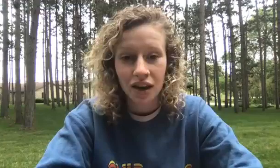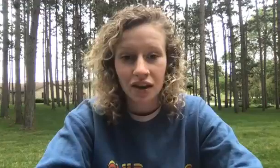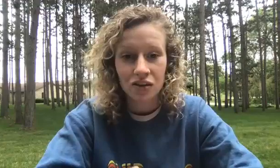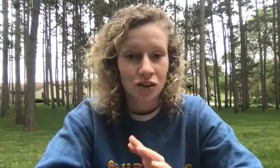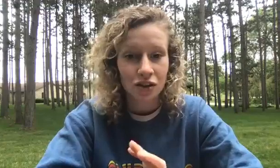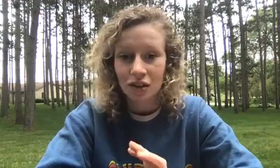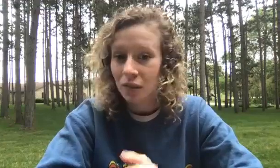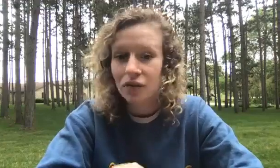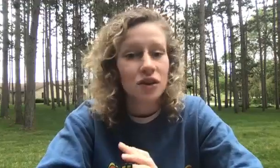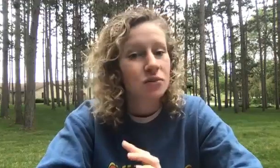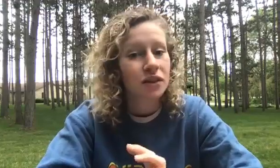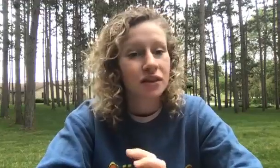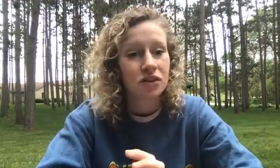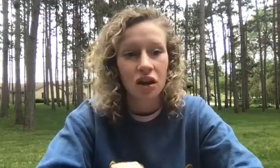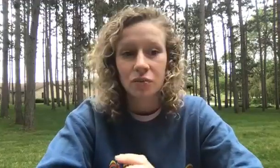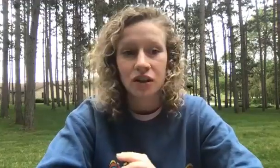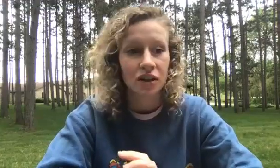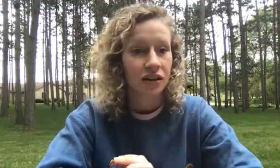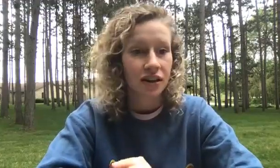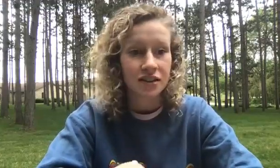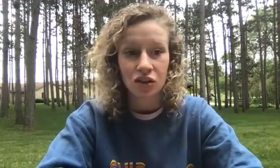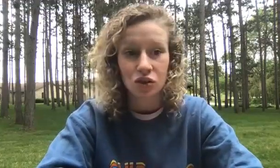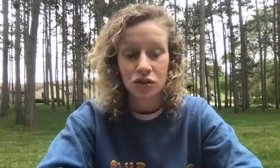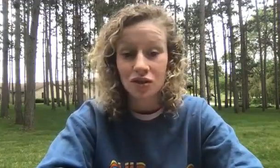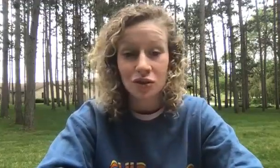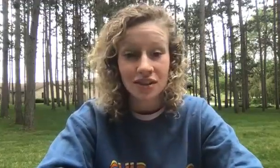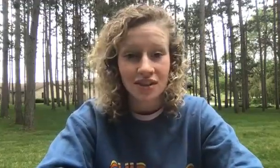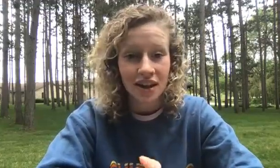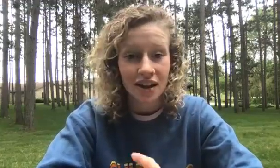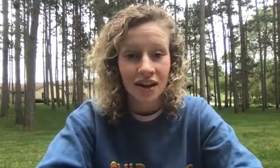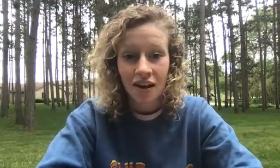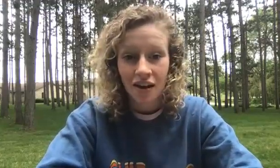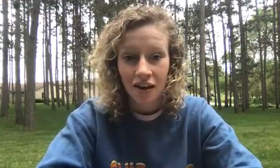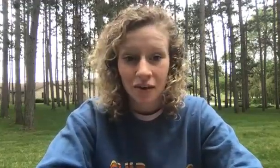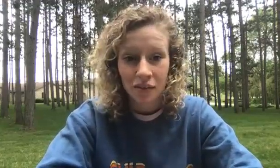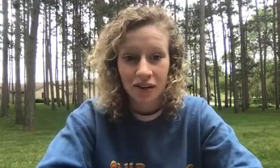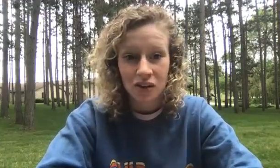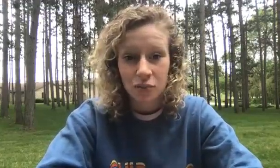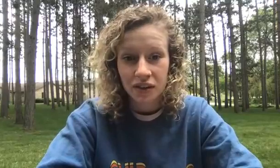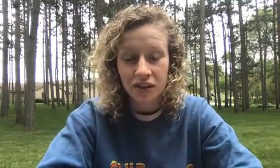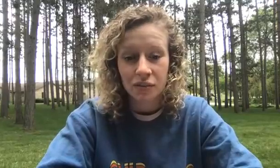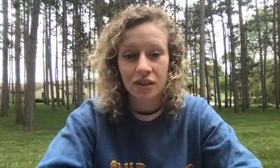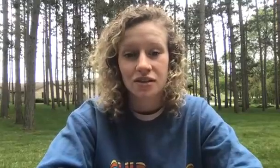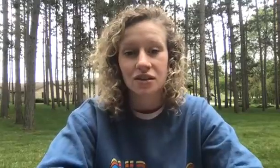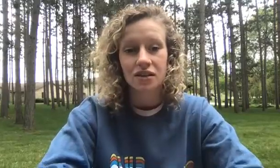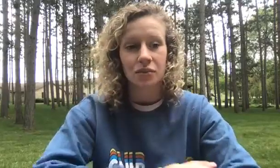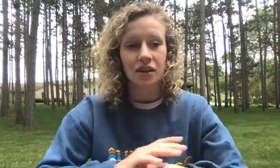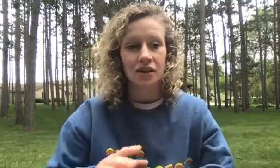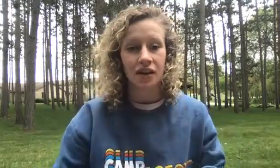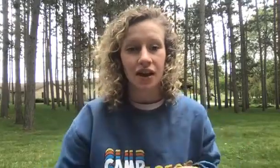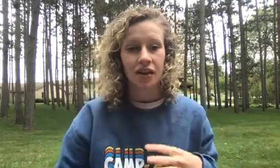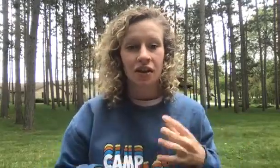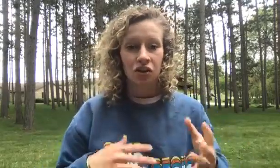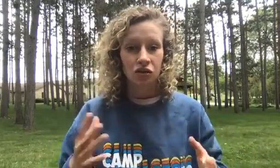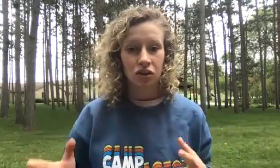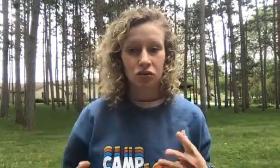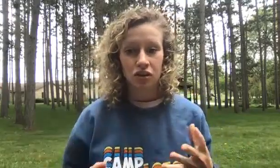college. I took it in my freshman and sophomore year, and I still use it to this day. And it's pretty neat because it's something that you can use a little bit